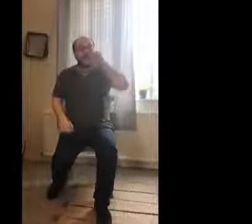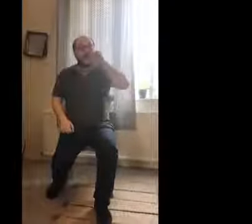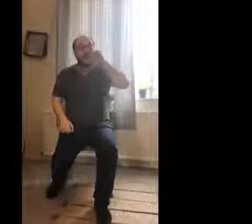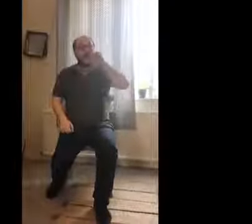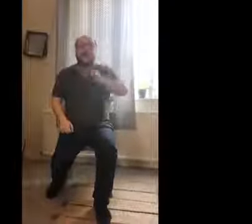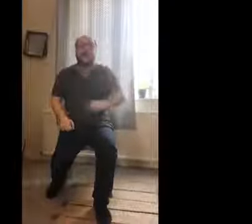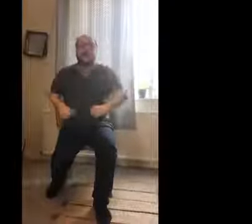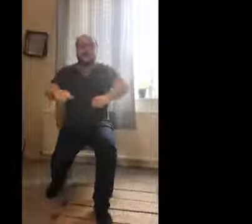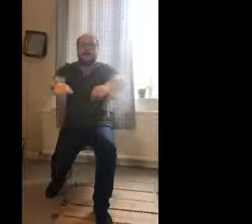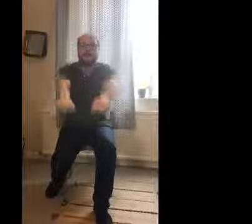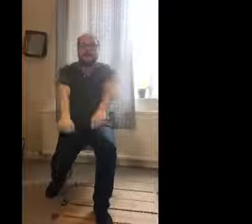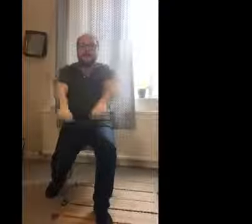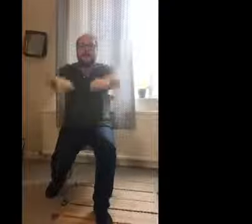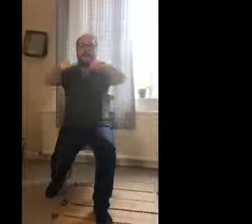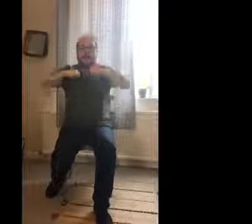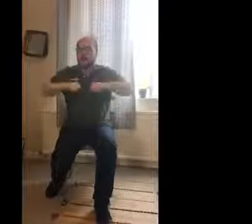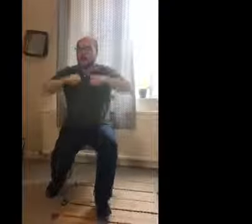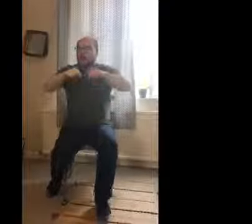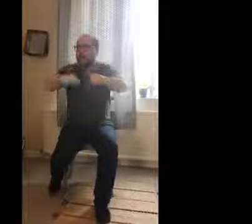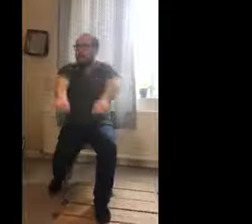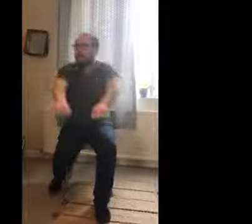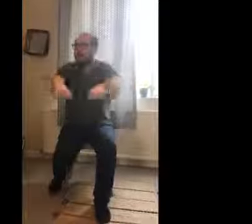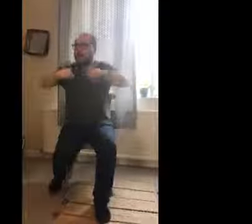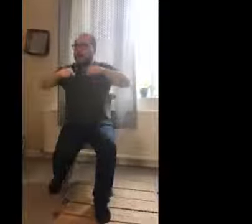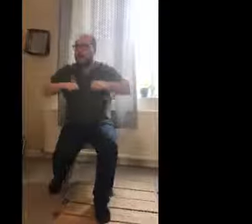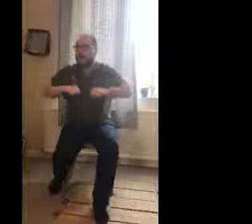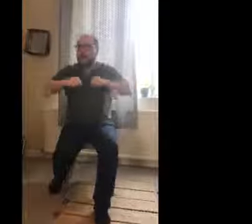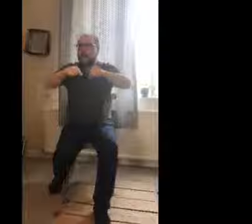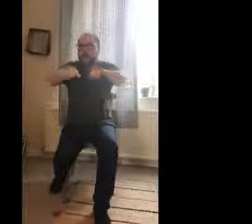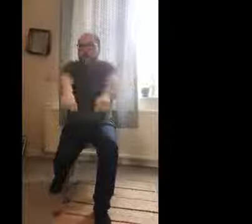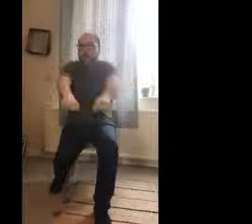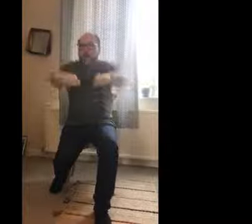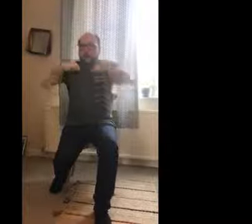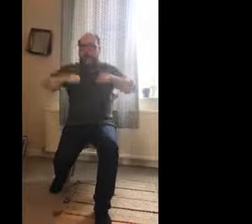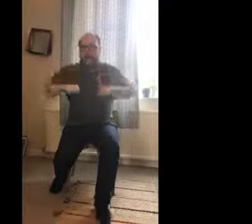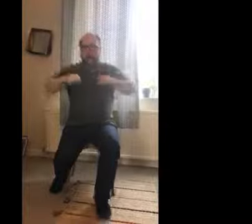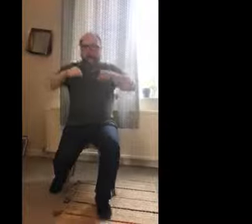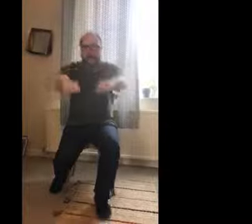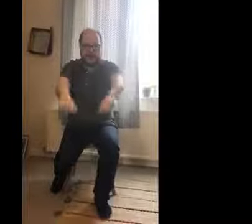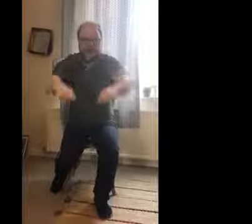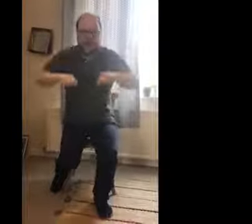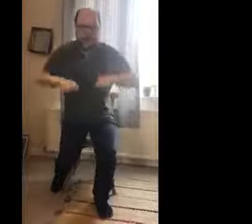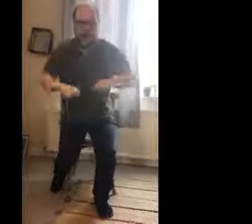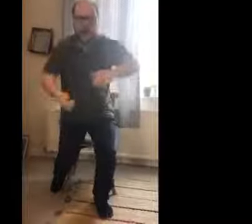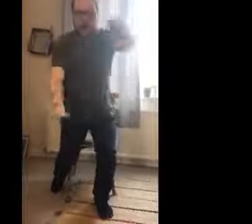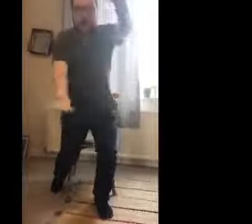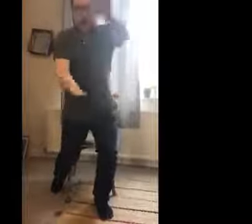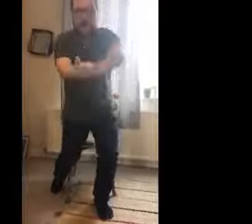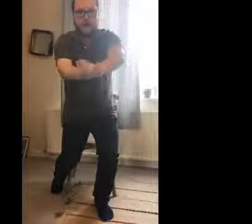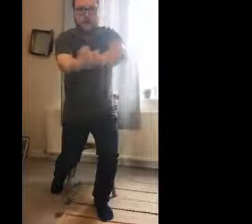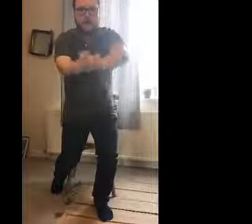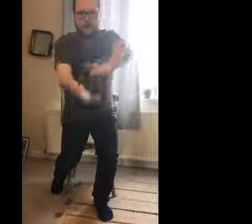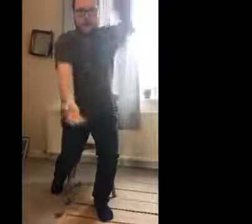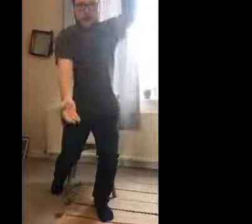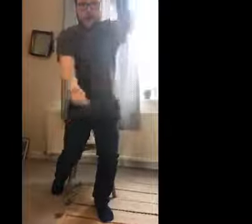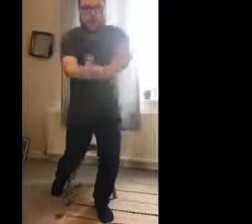tea. Very good. What's next though? Down the stream. If you see a